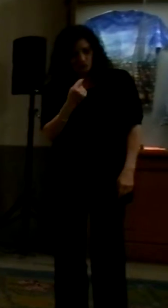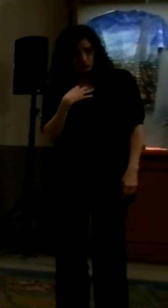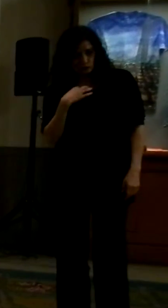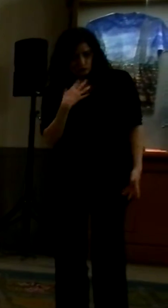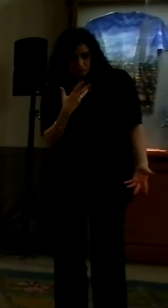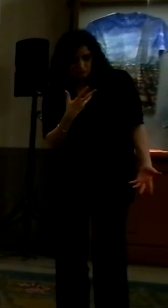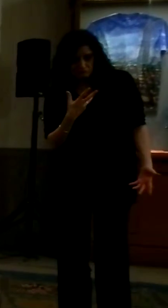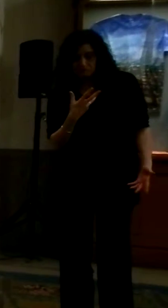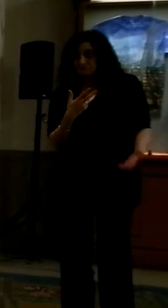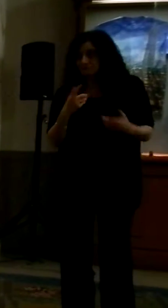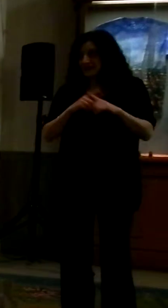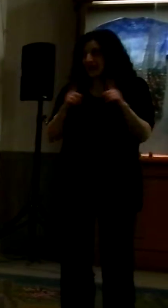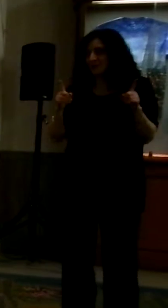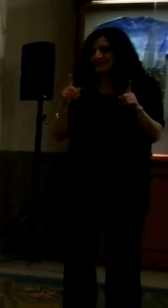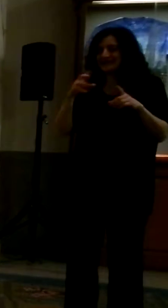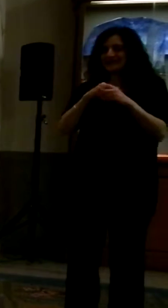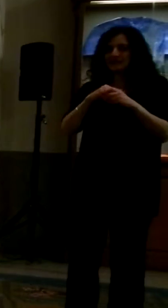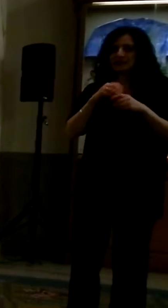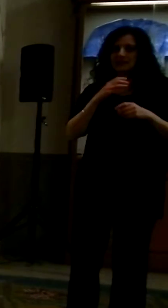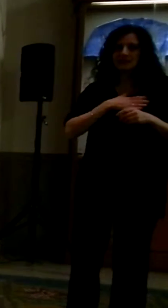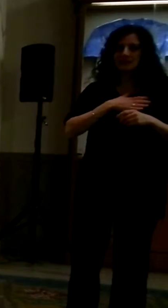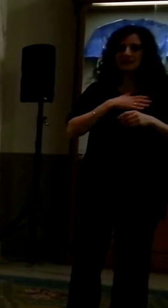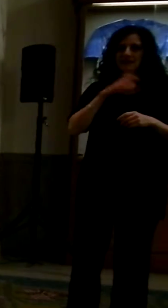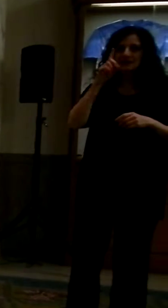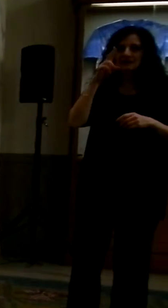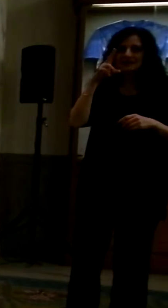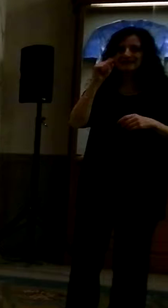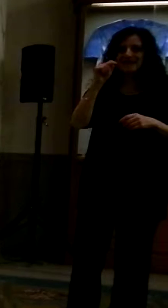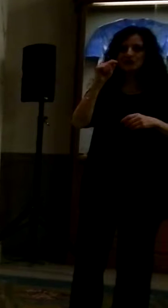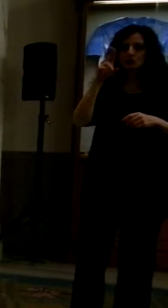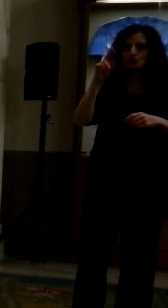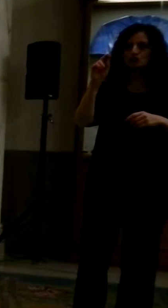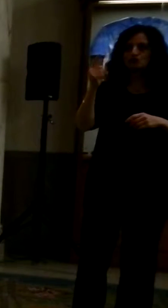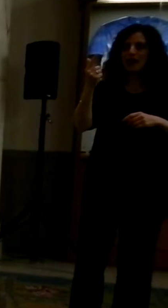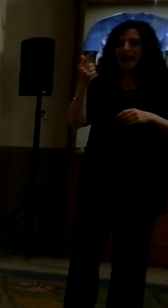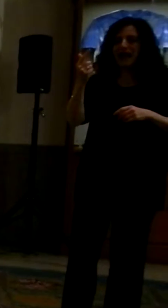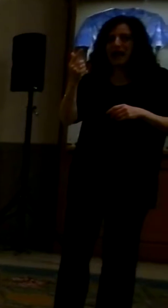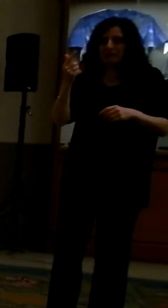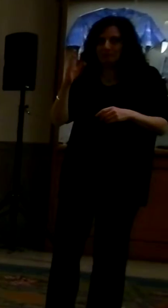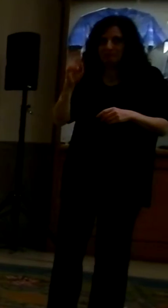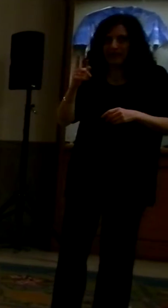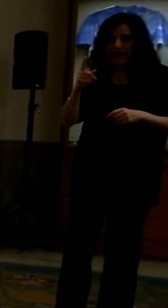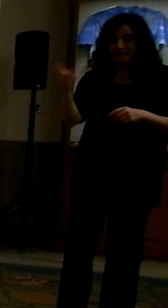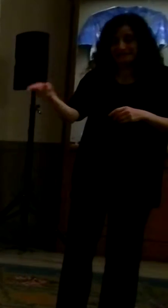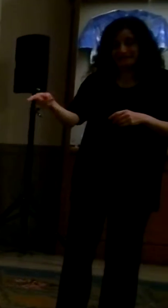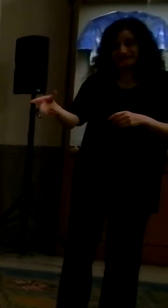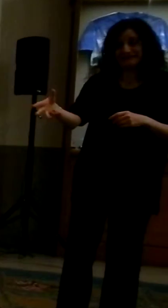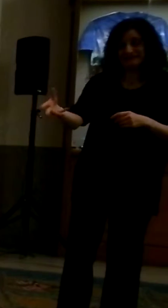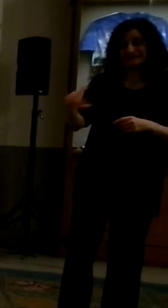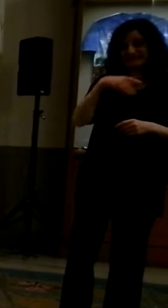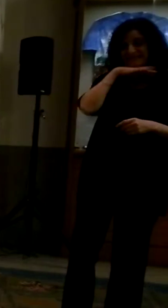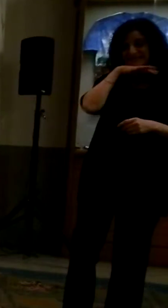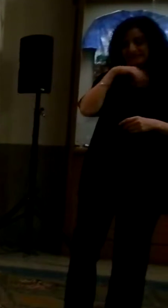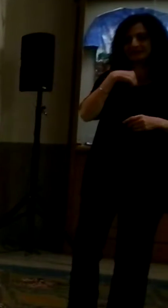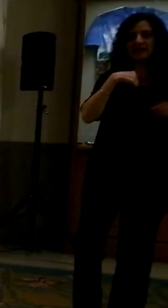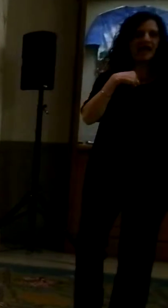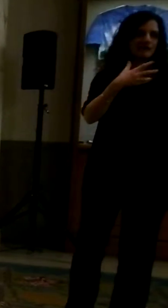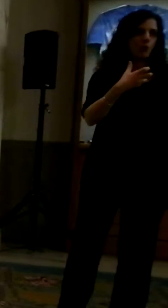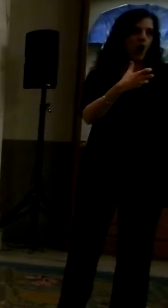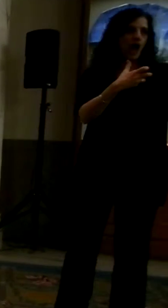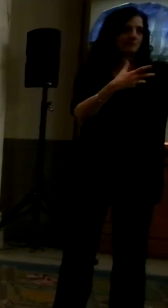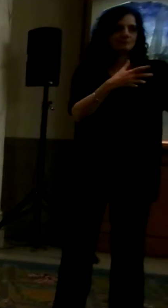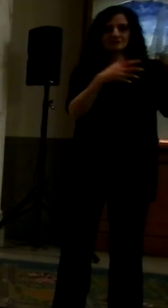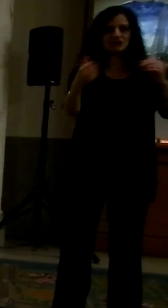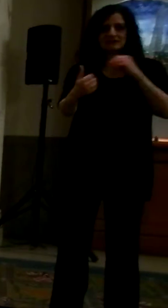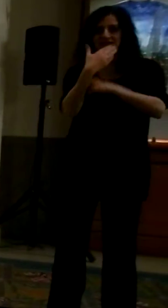t-shirts. However, they're in my dust rag bag, and they're pretty messed up. And I said, I want them,